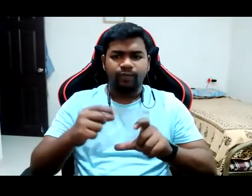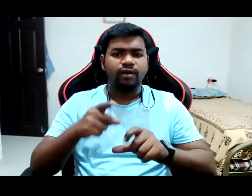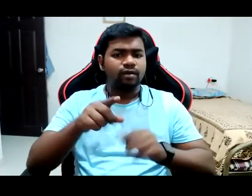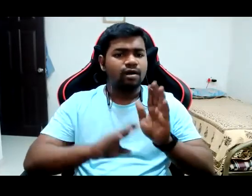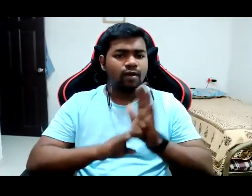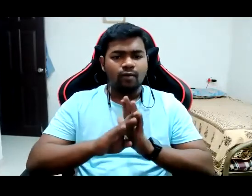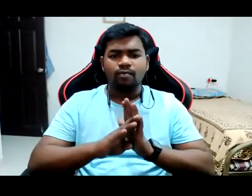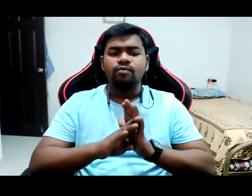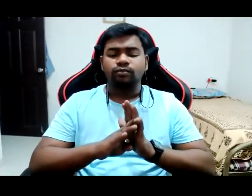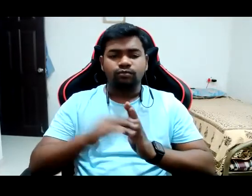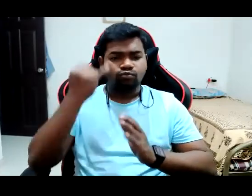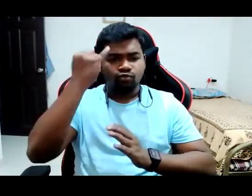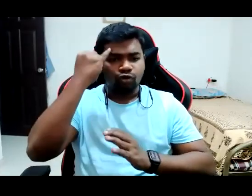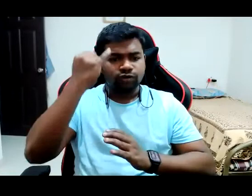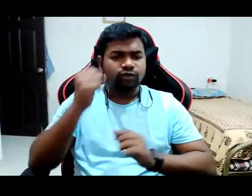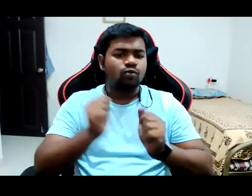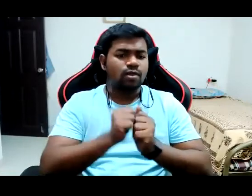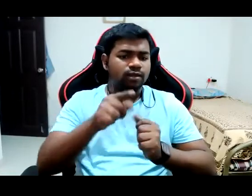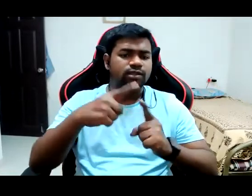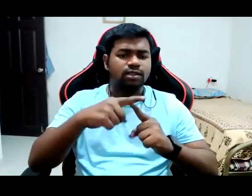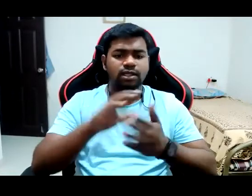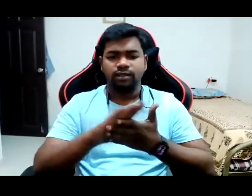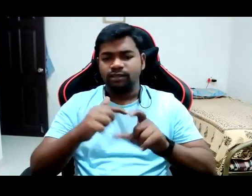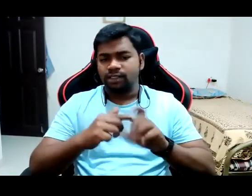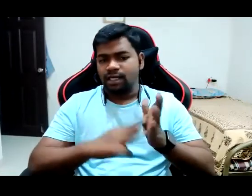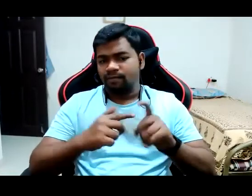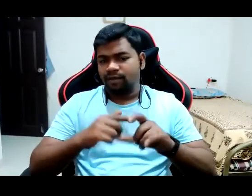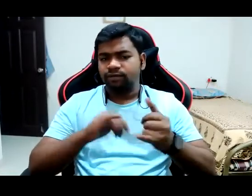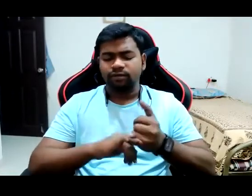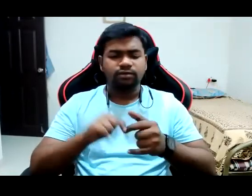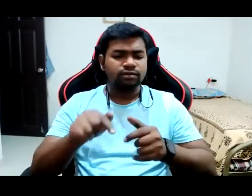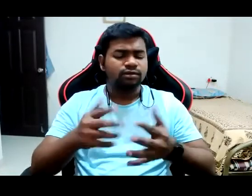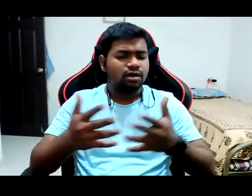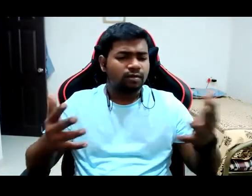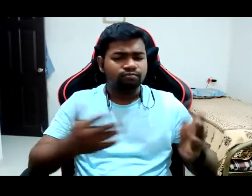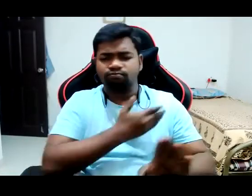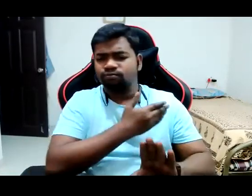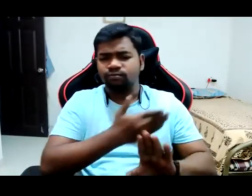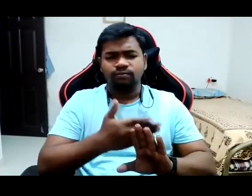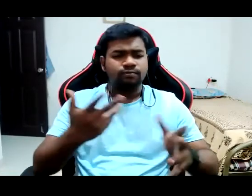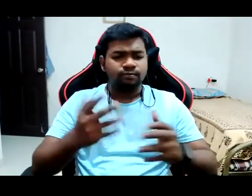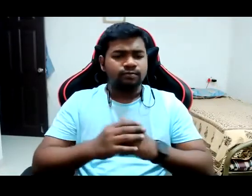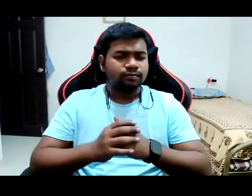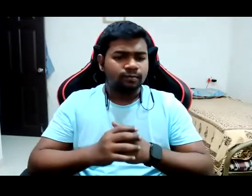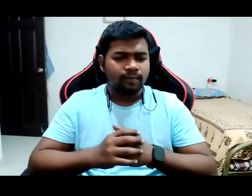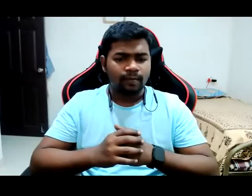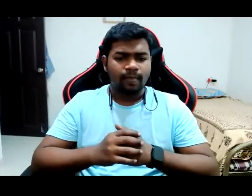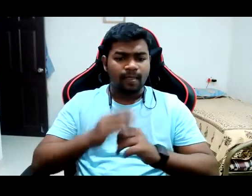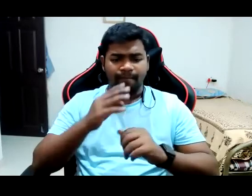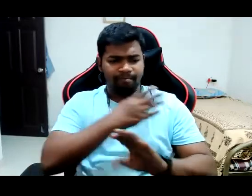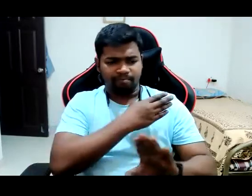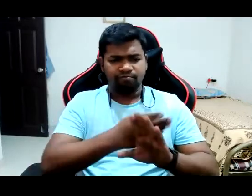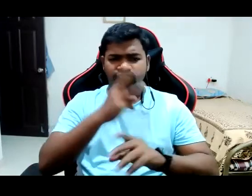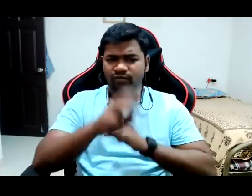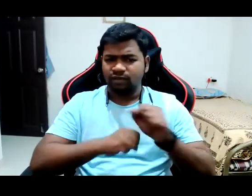themes. So this is kind of like how it has been, or it had been, these past 3 years. I know